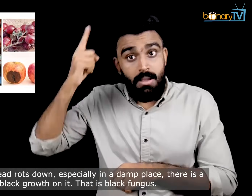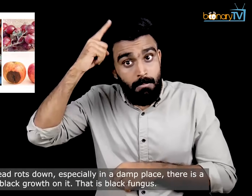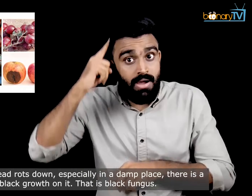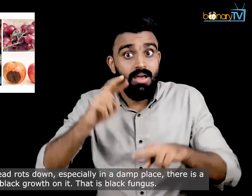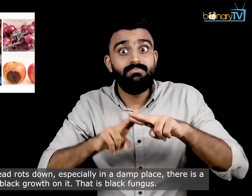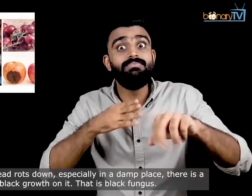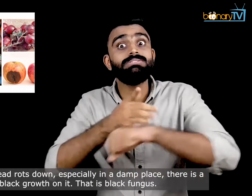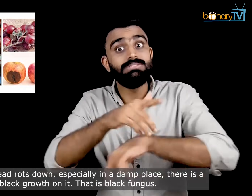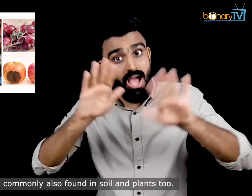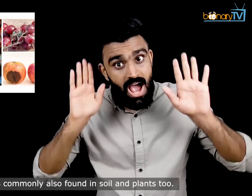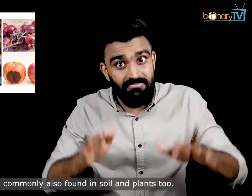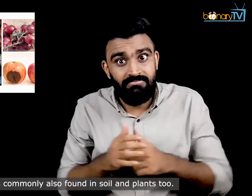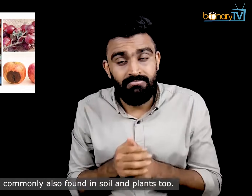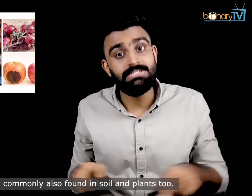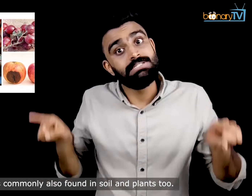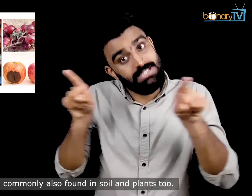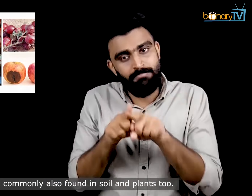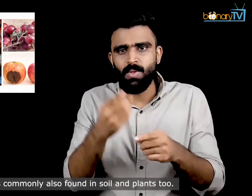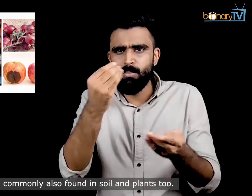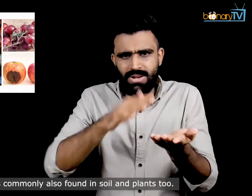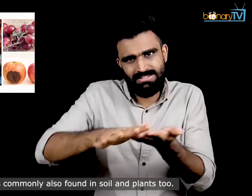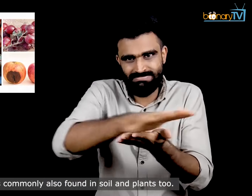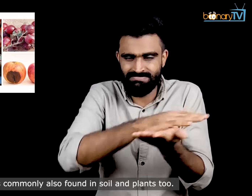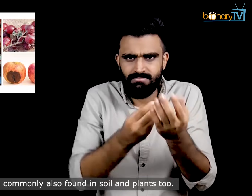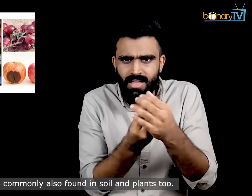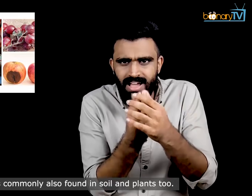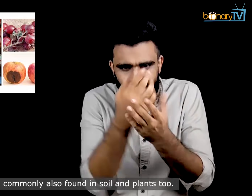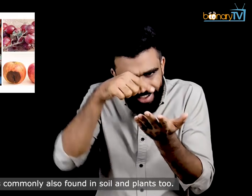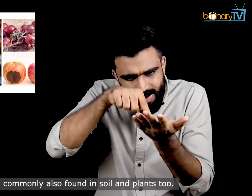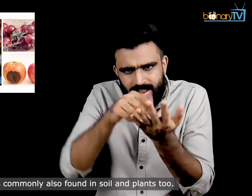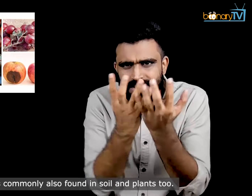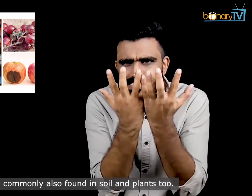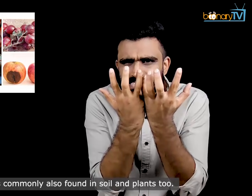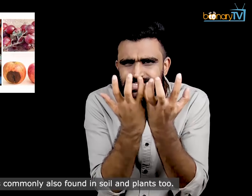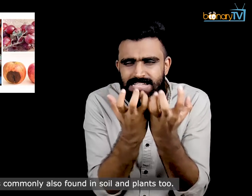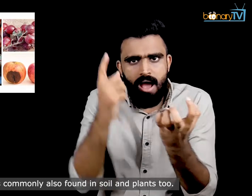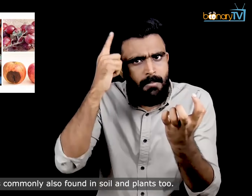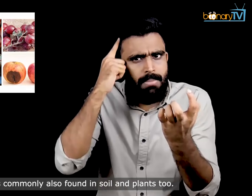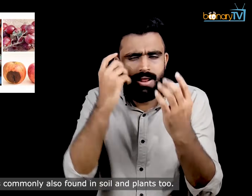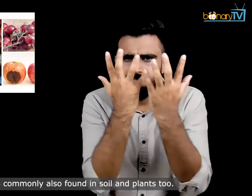black fungus. It is commonly also found in soil and plants too.